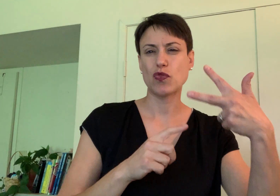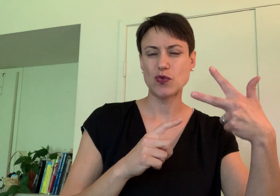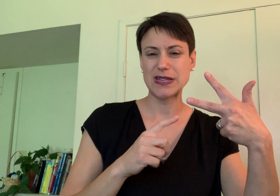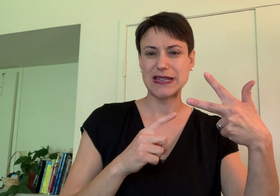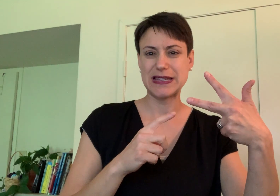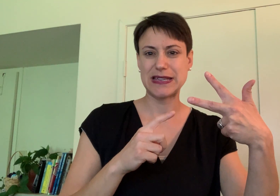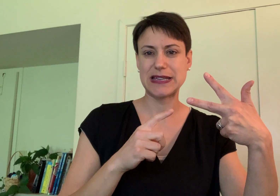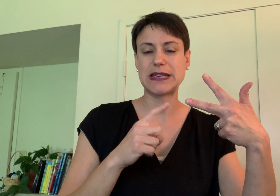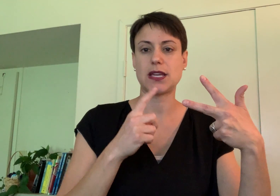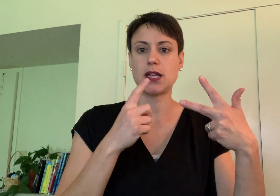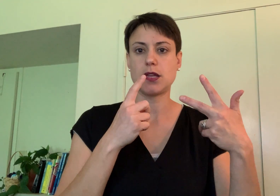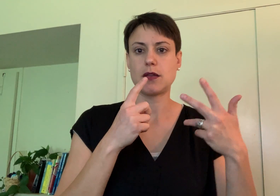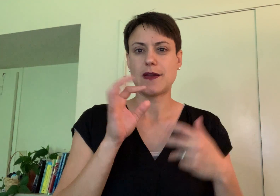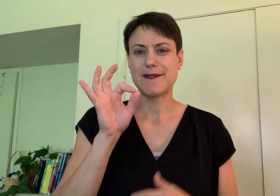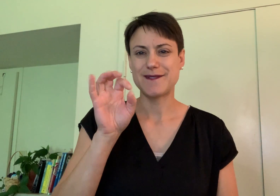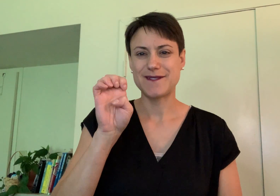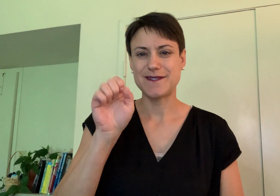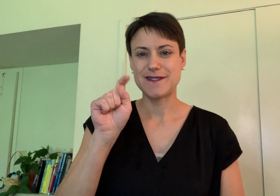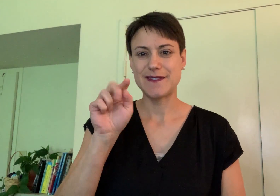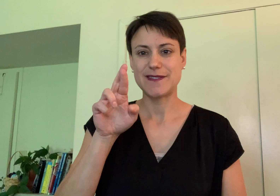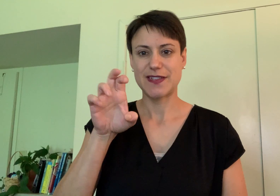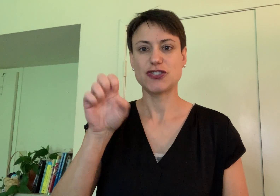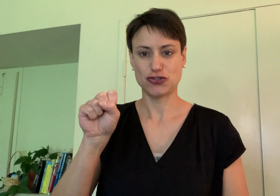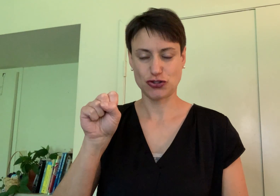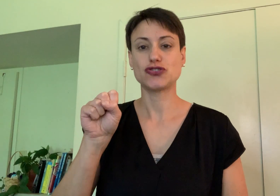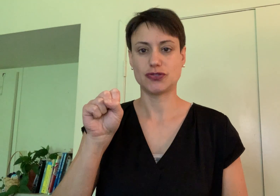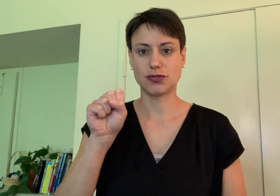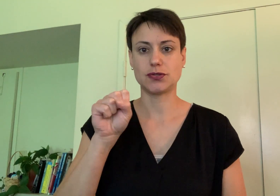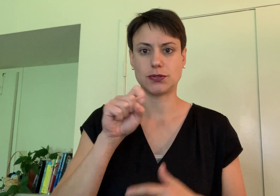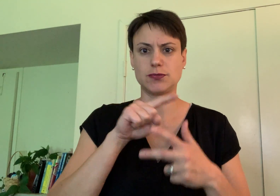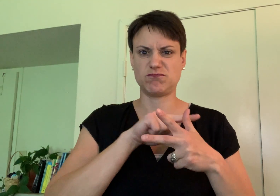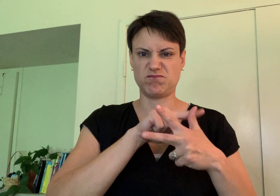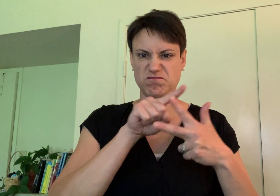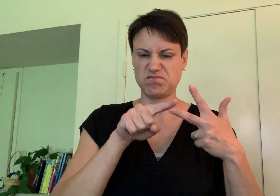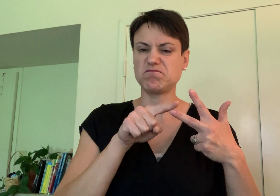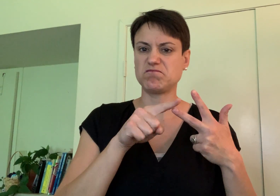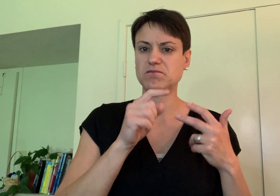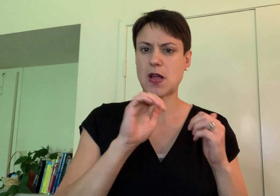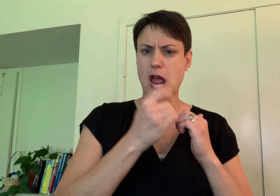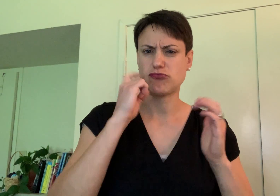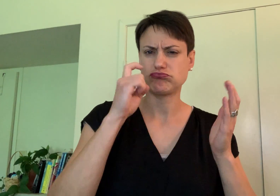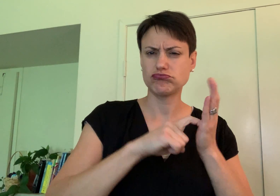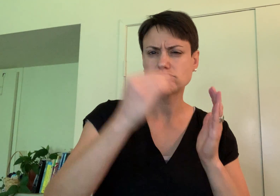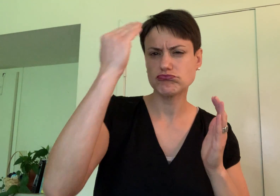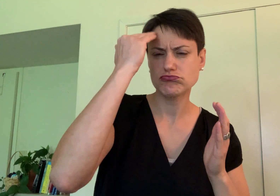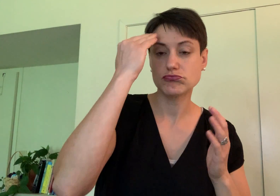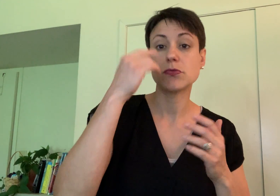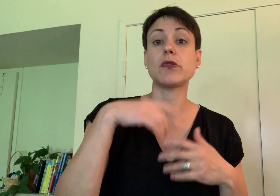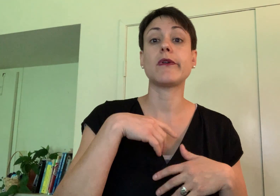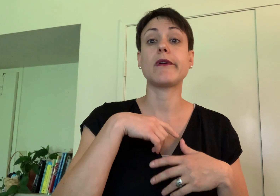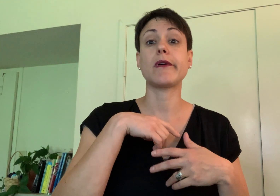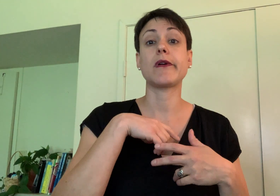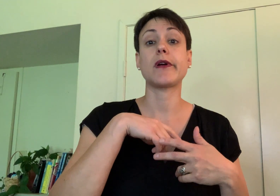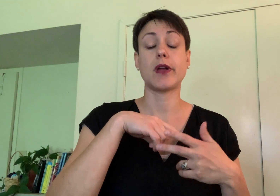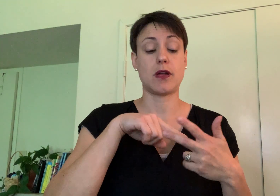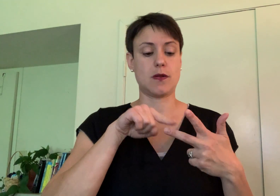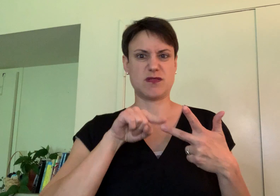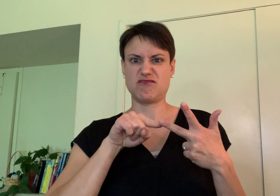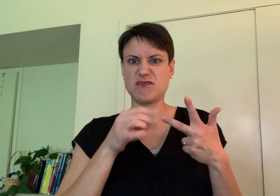things, it's really the third piece that drives the second, which drives the first. So just bear with me, we'll go through